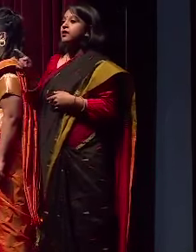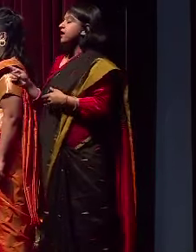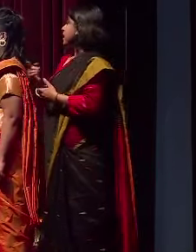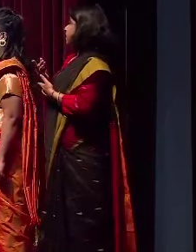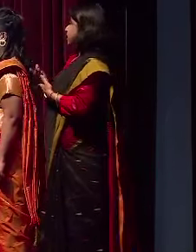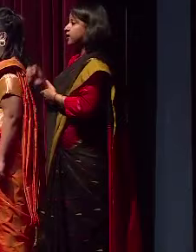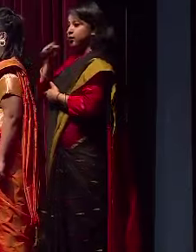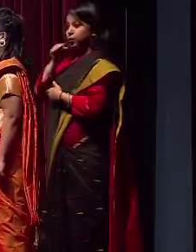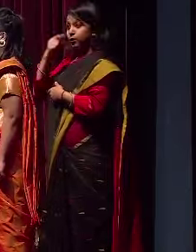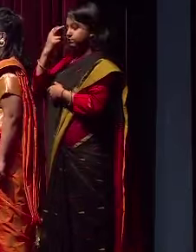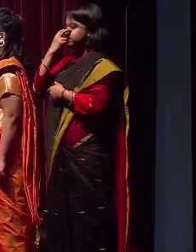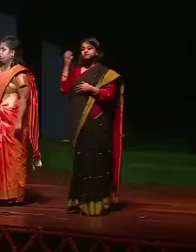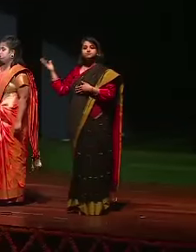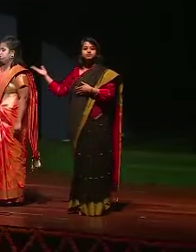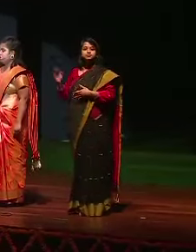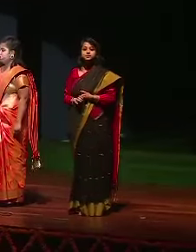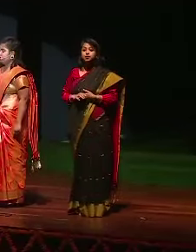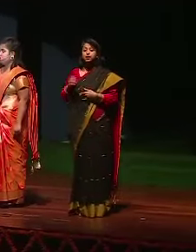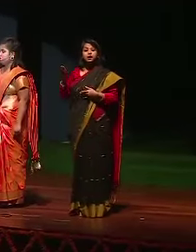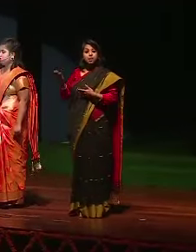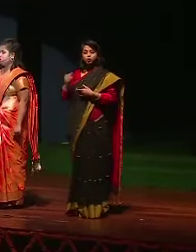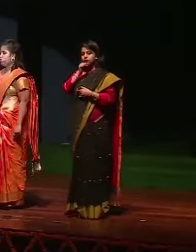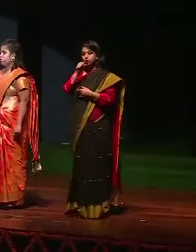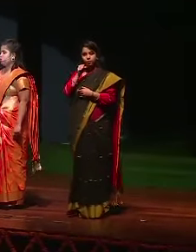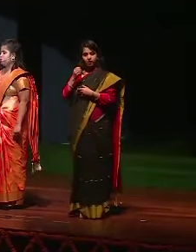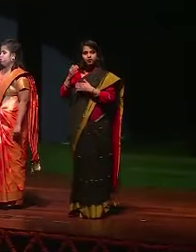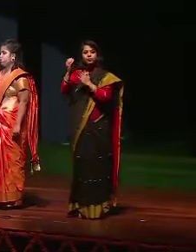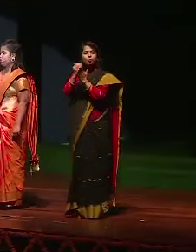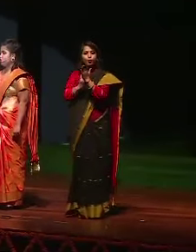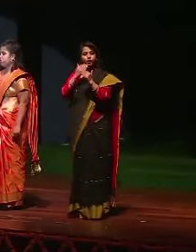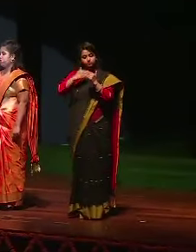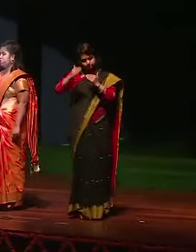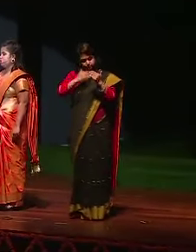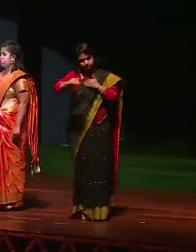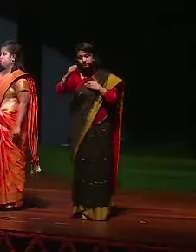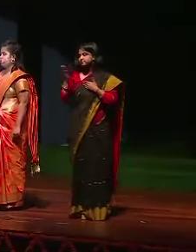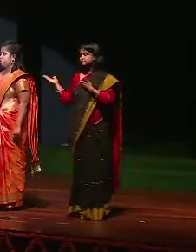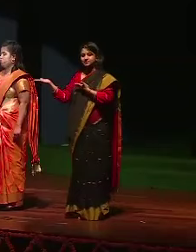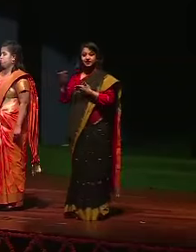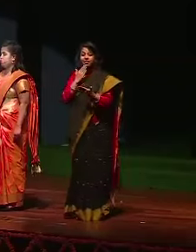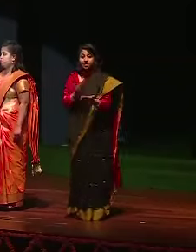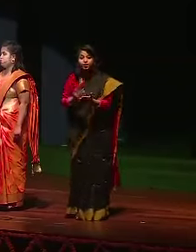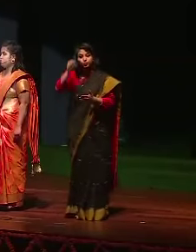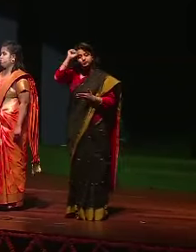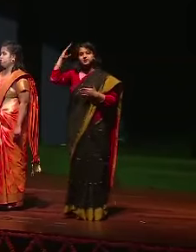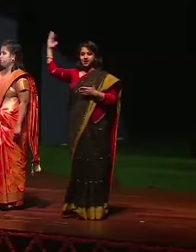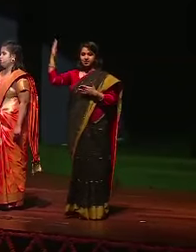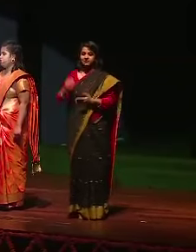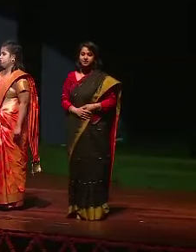Singh, who are visually impaired. They will now take us through the grand function this evening. Thank you. Jai Hind.